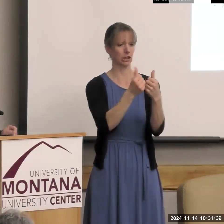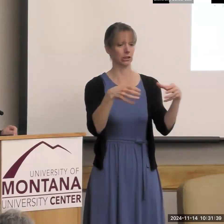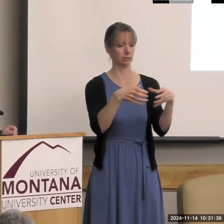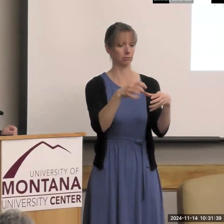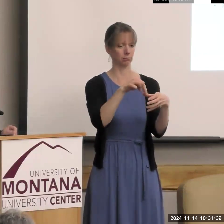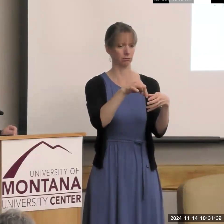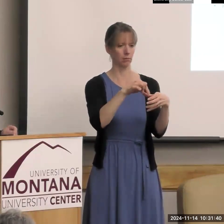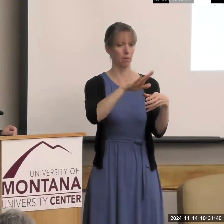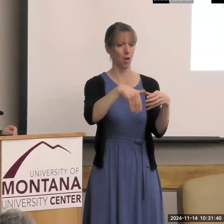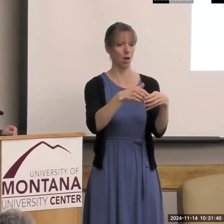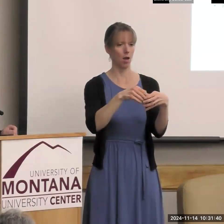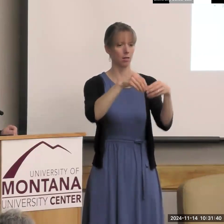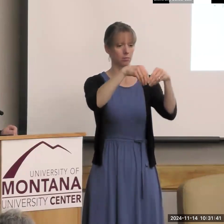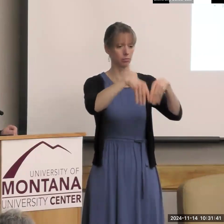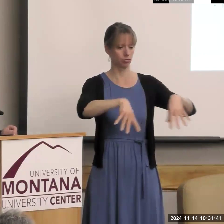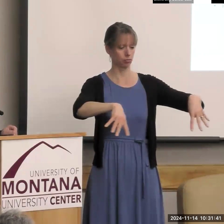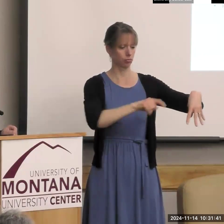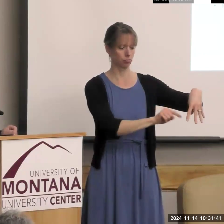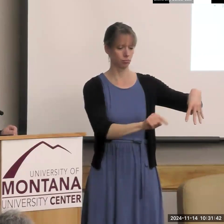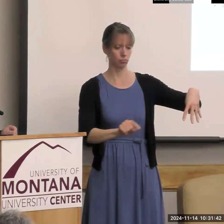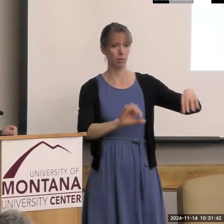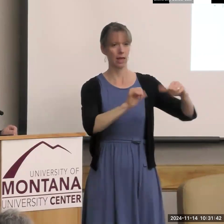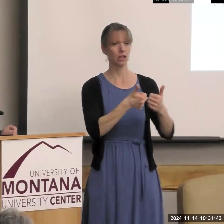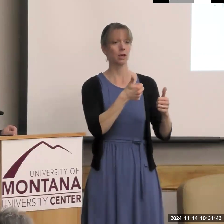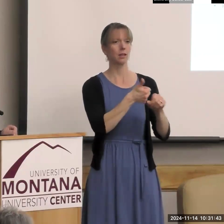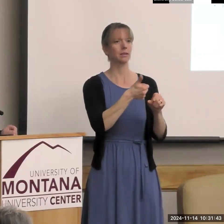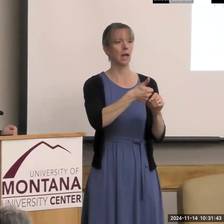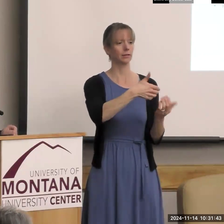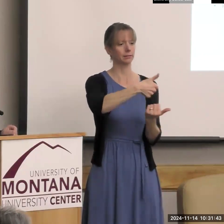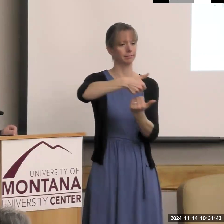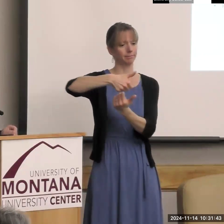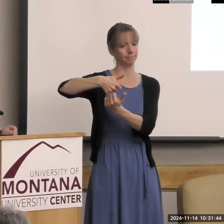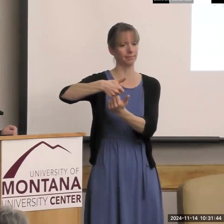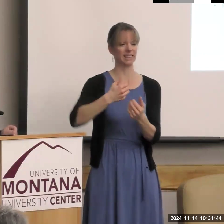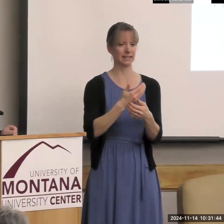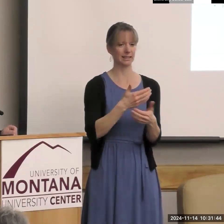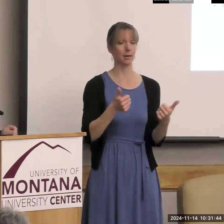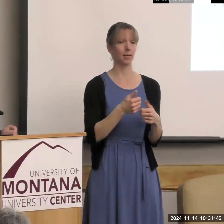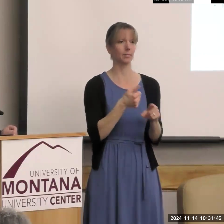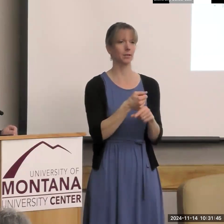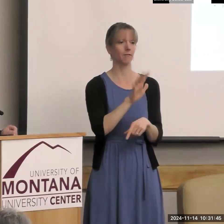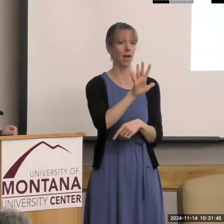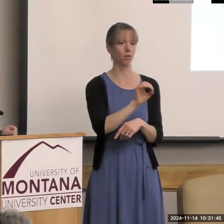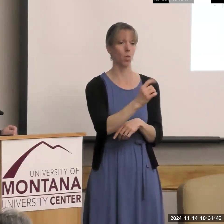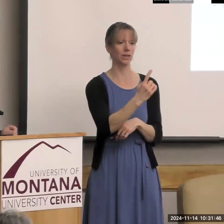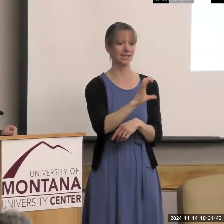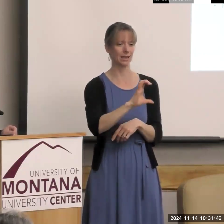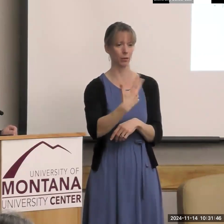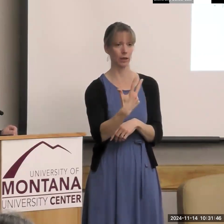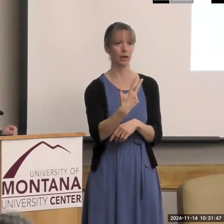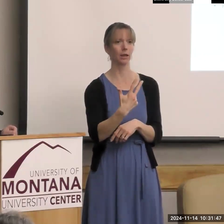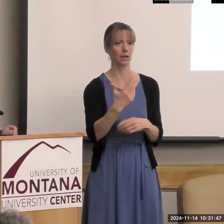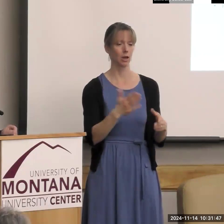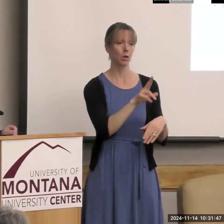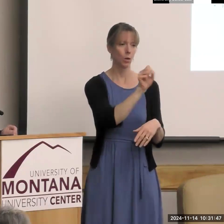that all of your other affiliated agency are their own agencies. They're all 501c3 programs in the U.S.